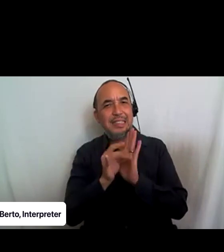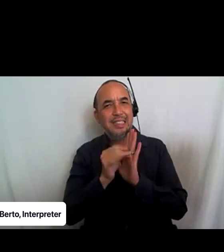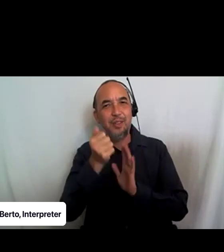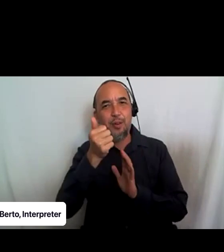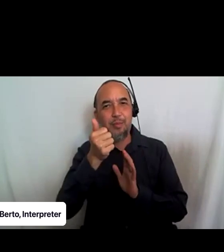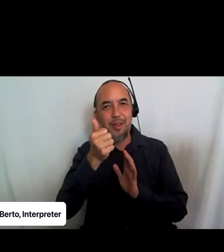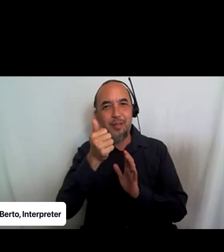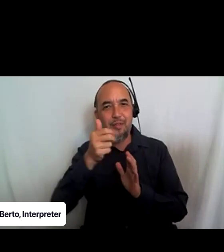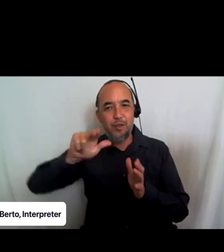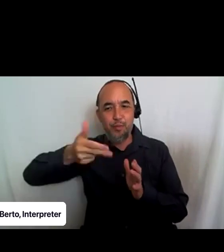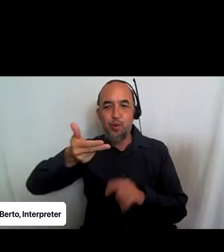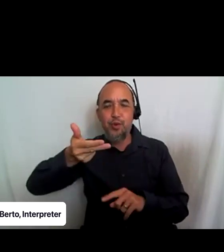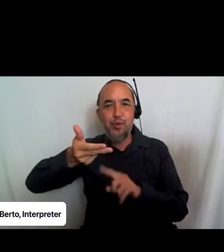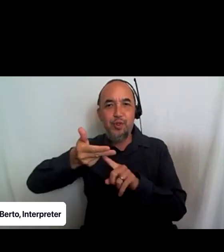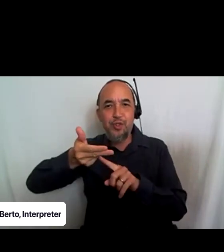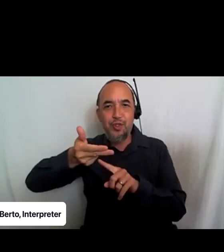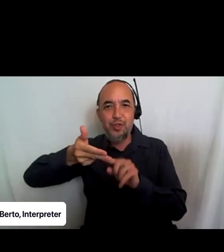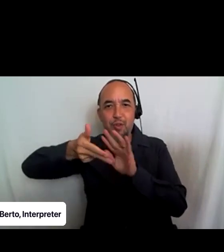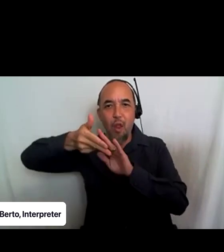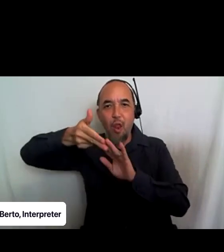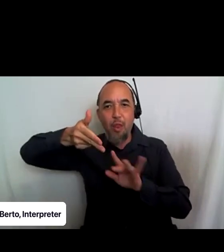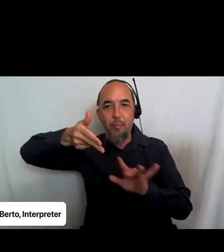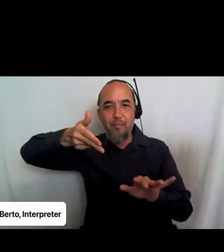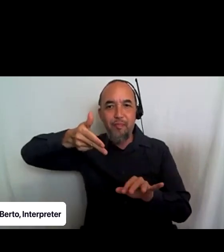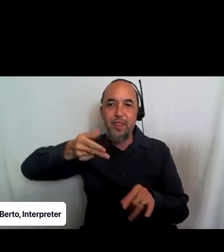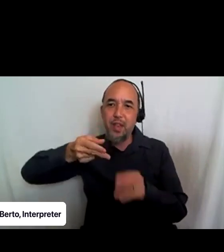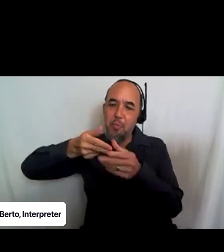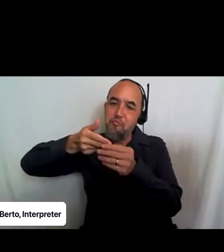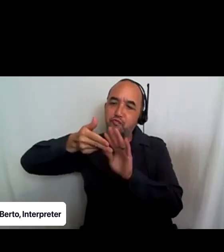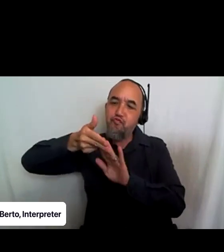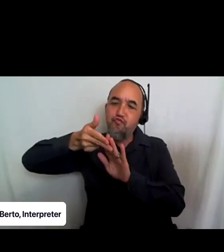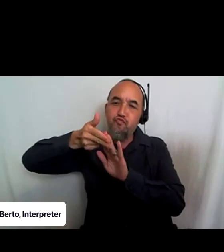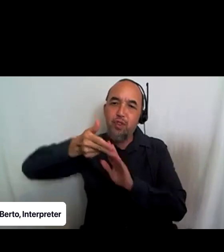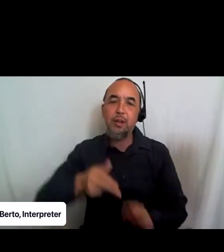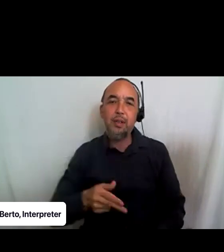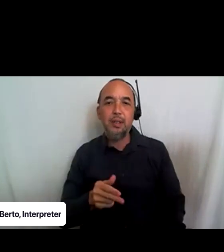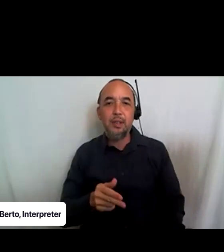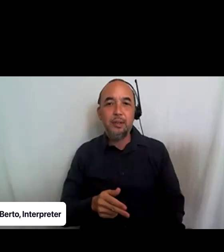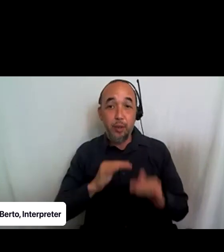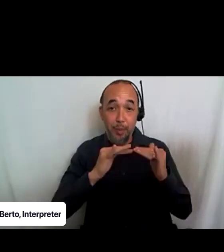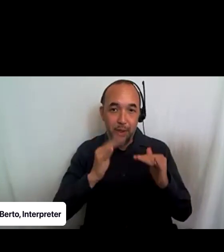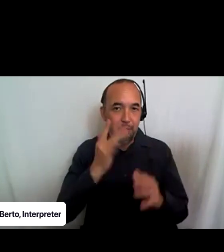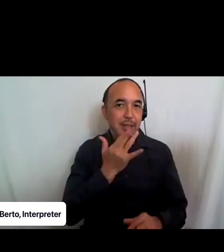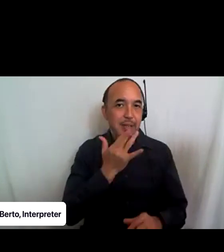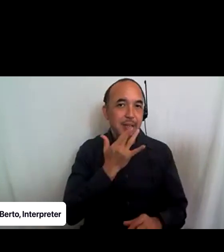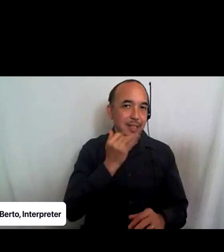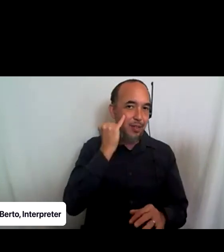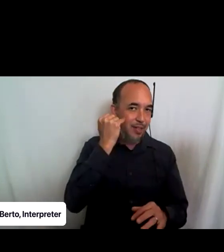spoon. And you'll know when it's ready because it'll bubble. But I'm going to taste mine to see if I need more salt, pepper,